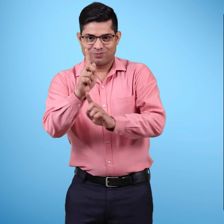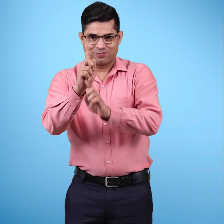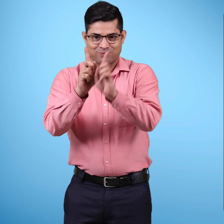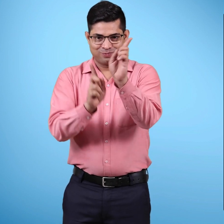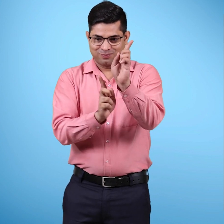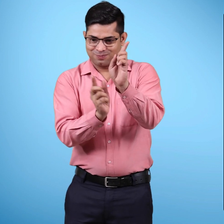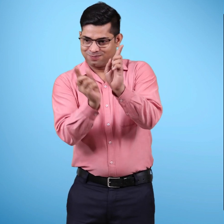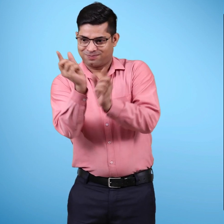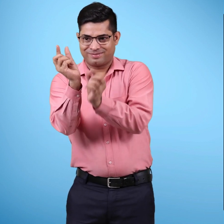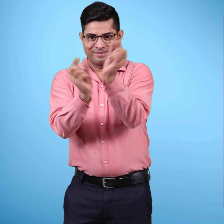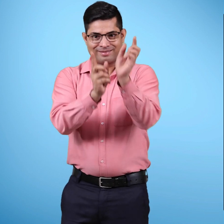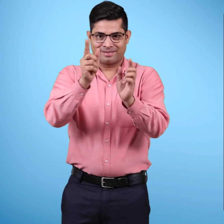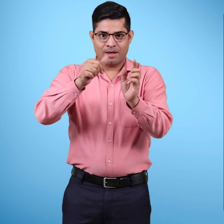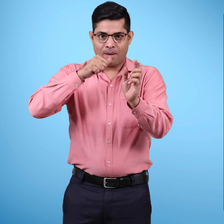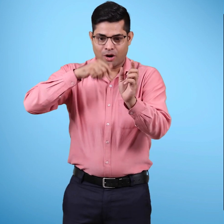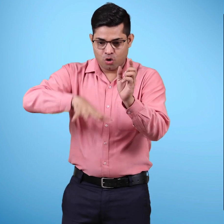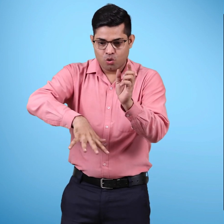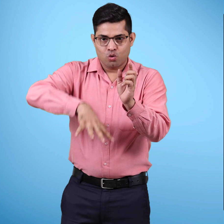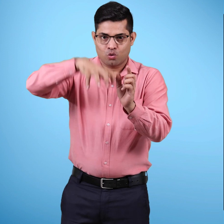that the stem supplies leaf with water.